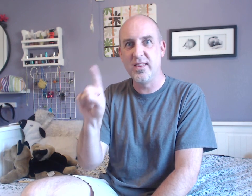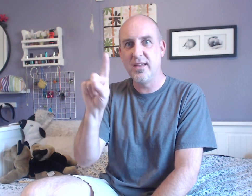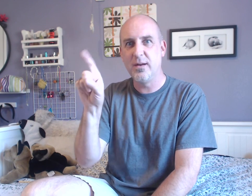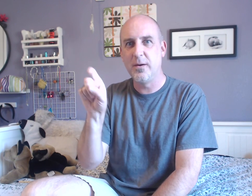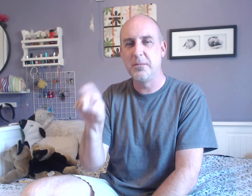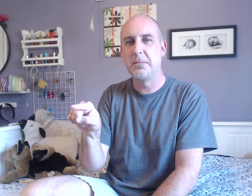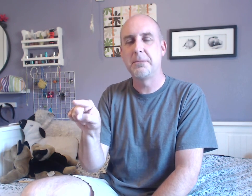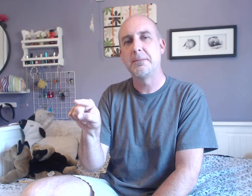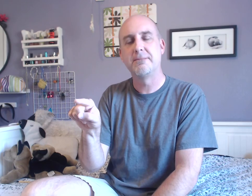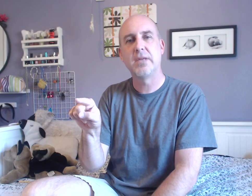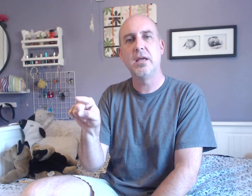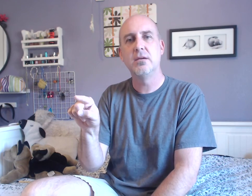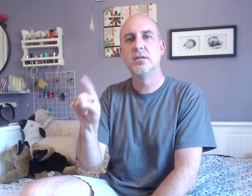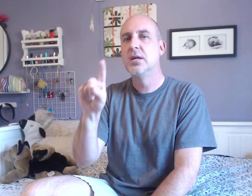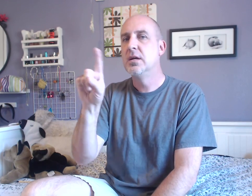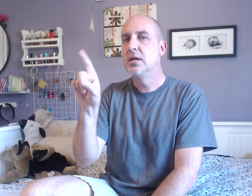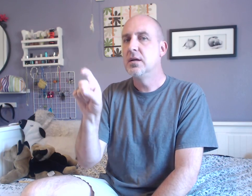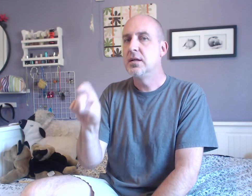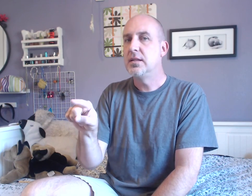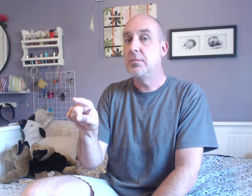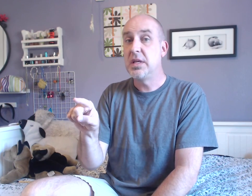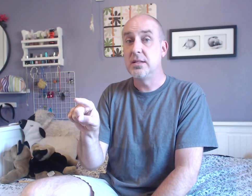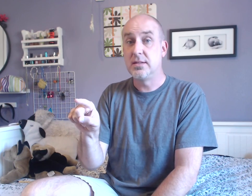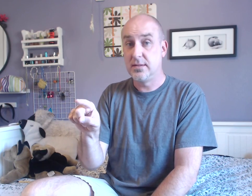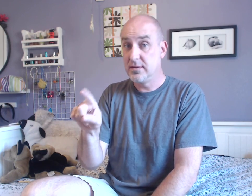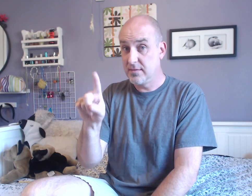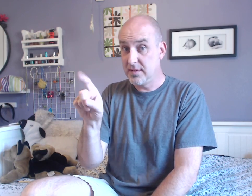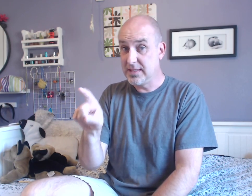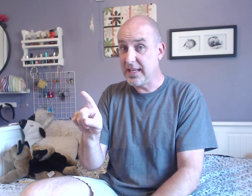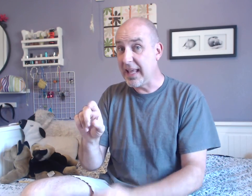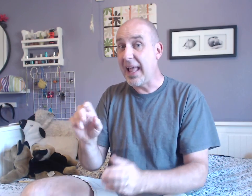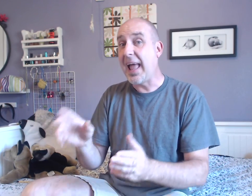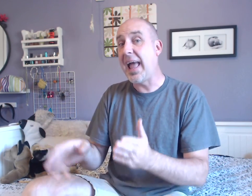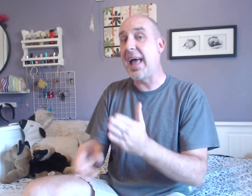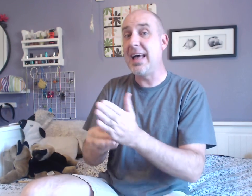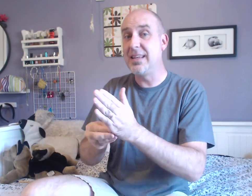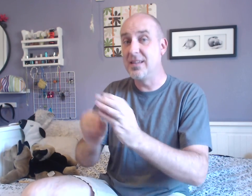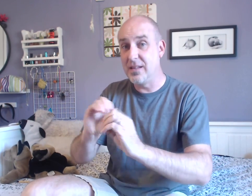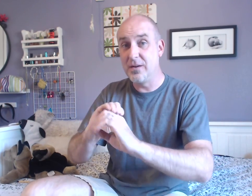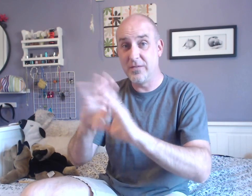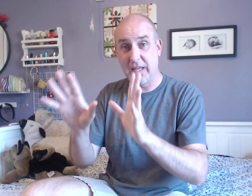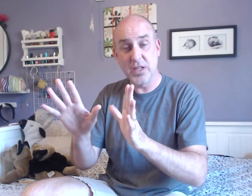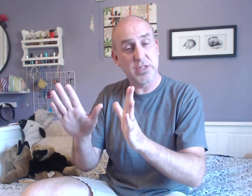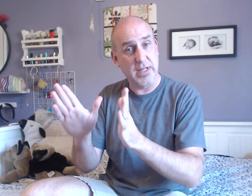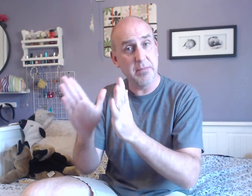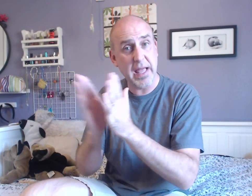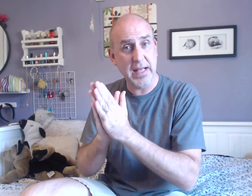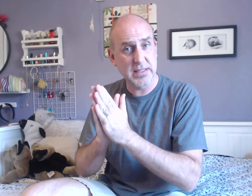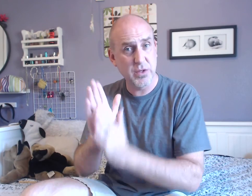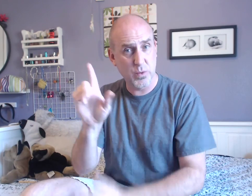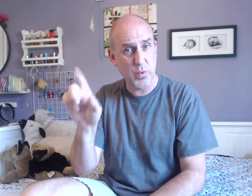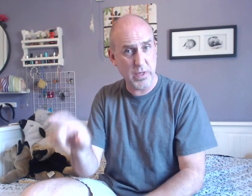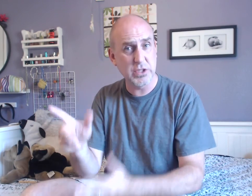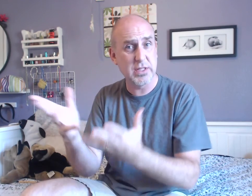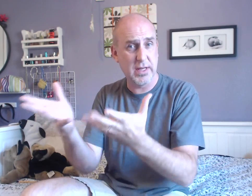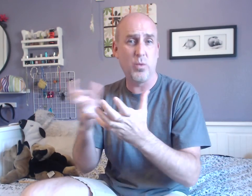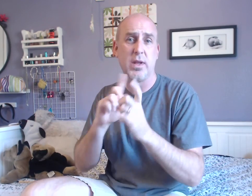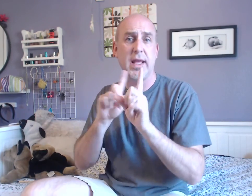the air. Okay? That means it's like added clarification. I'm asking you a question I want to